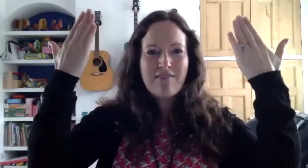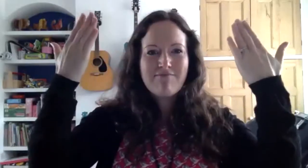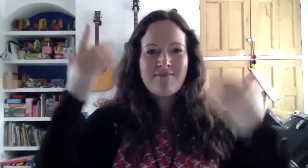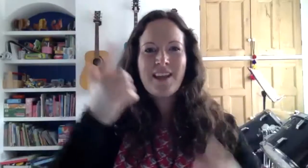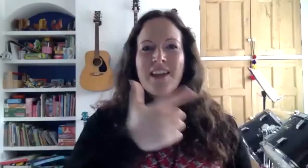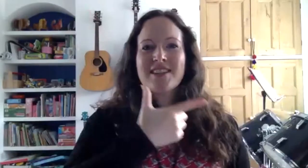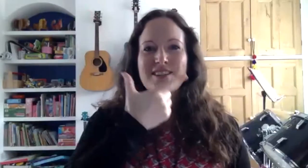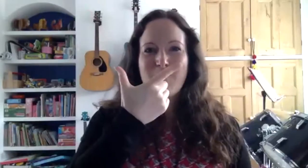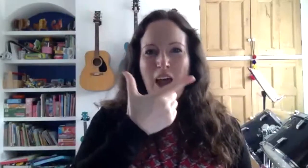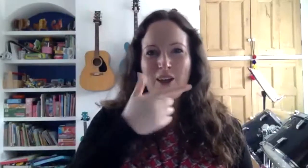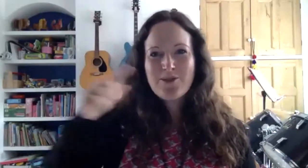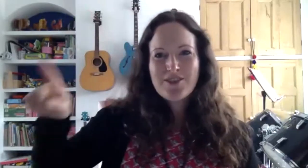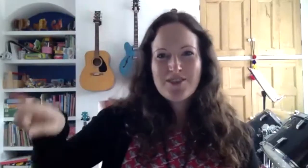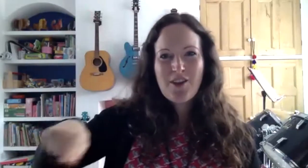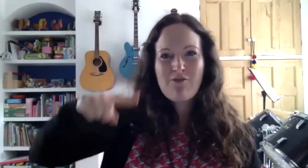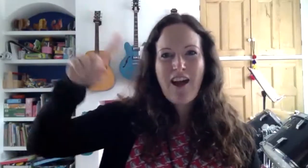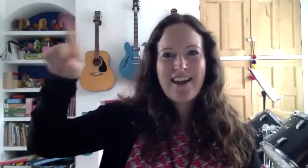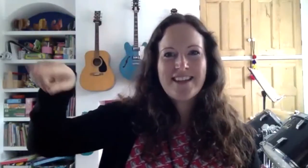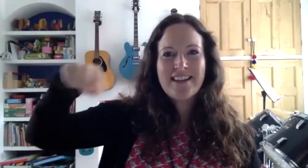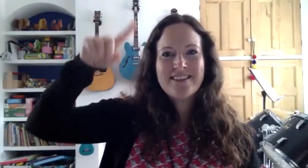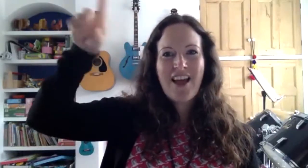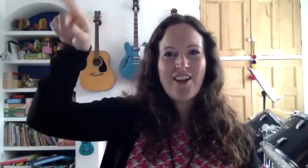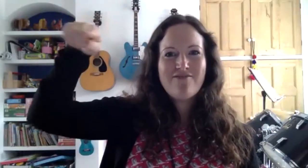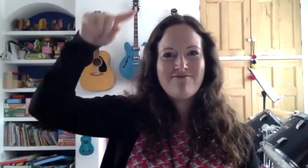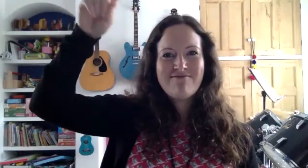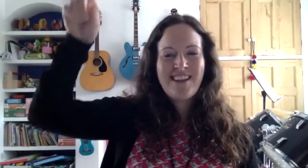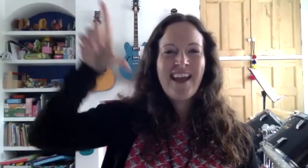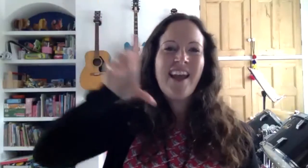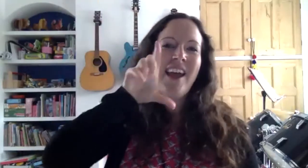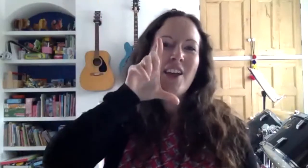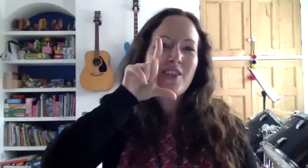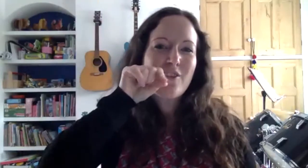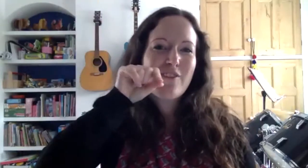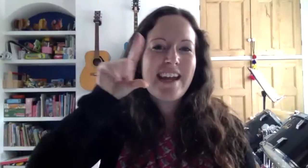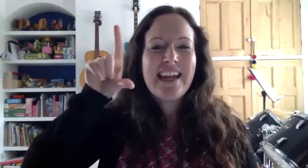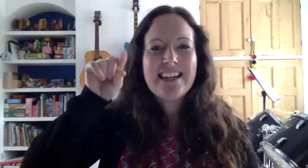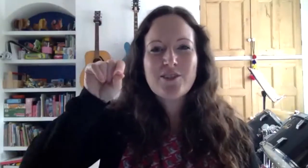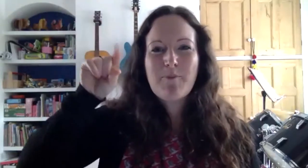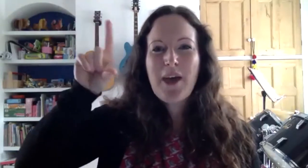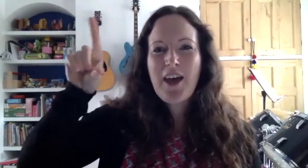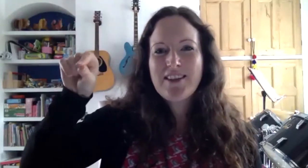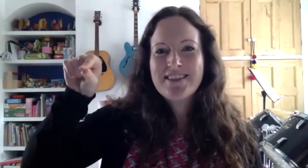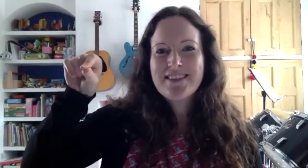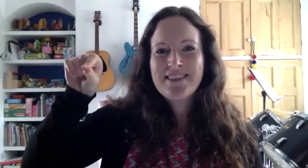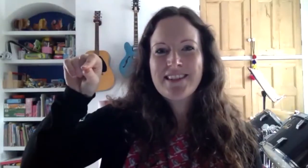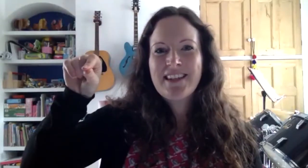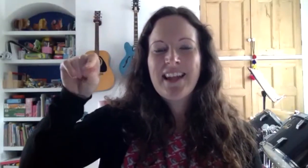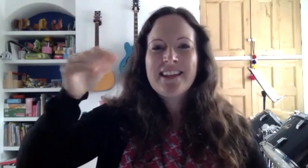morning, smiled to the rising sun. Three little